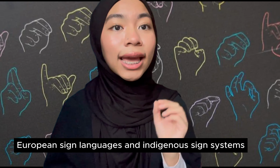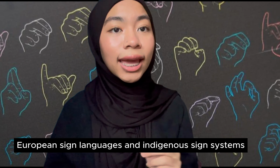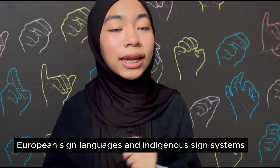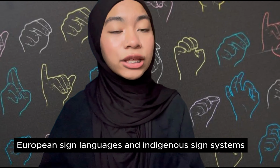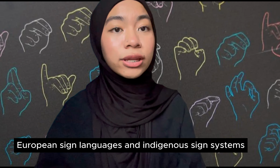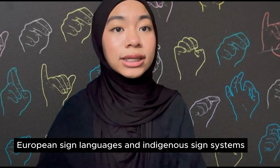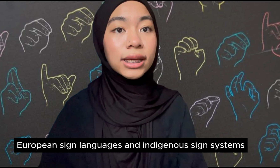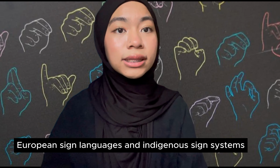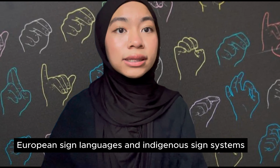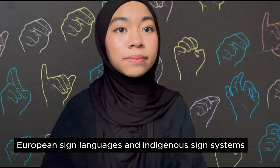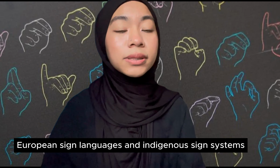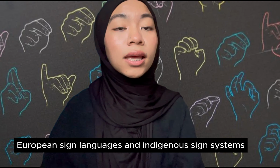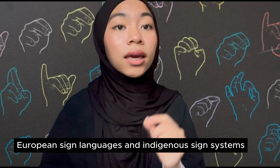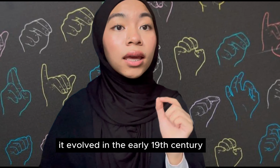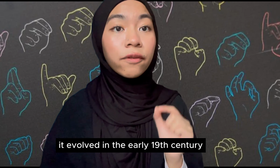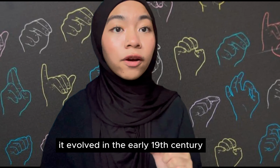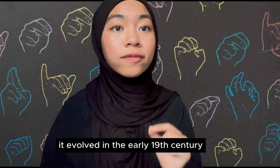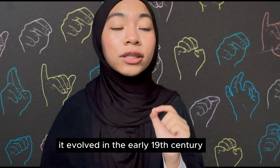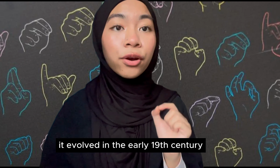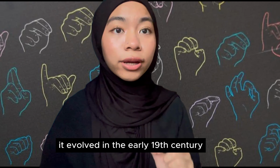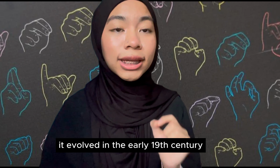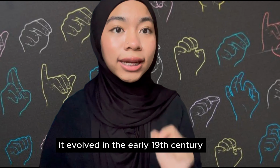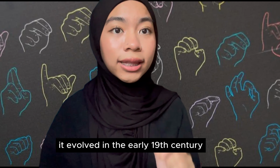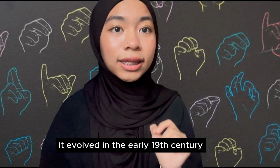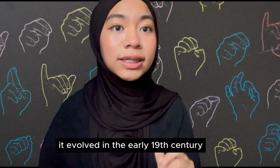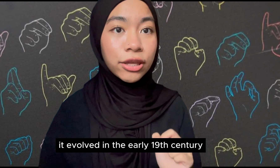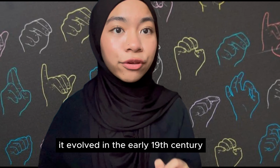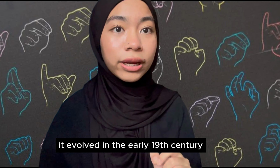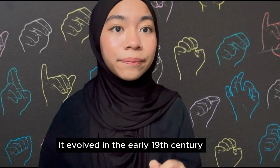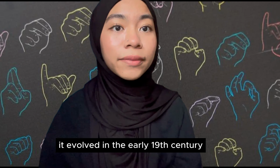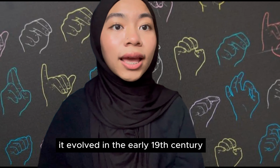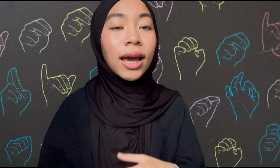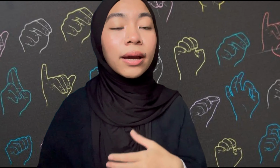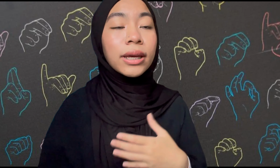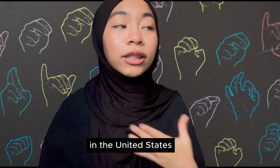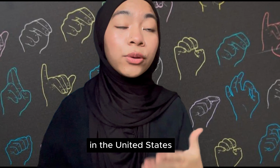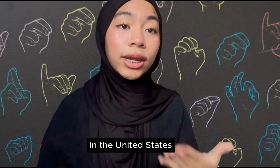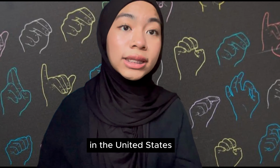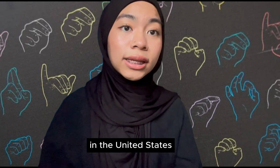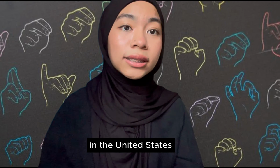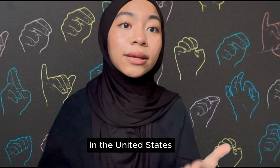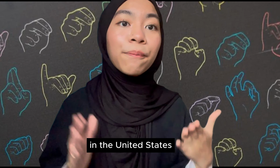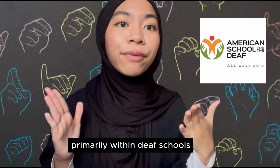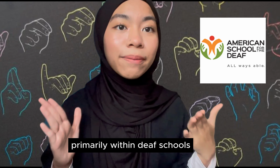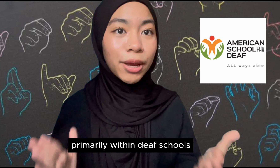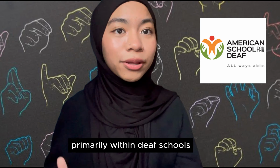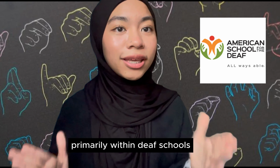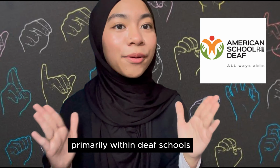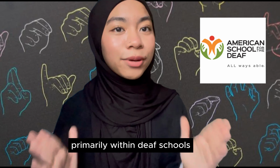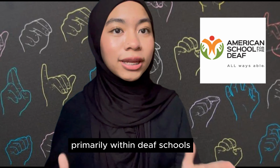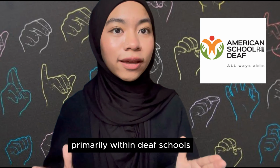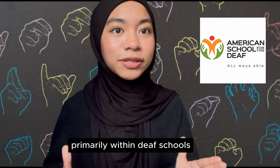and indigenous sign systems. It evolved in the early 19th century in the United States, primarily within deaf